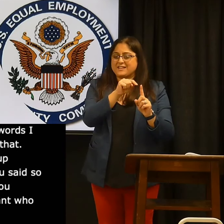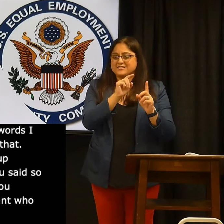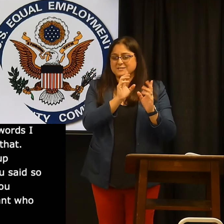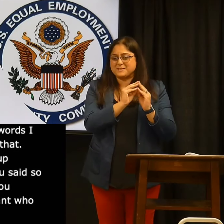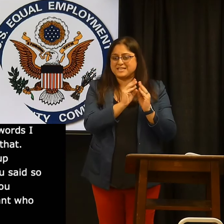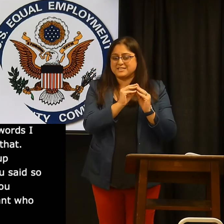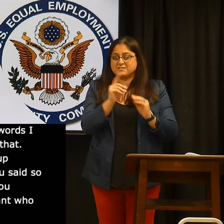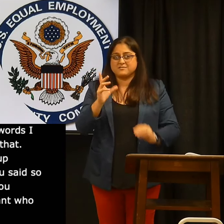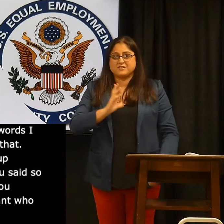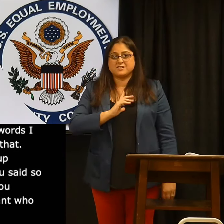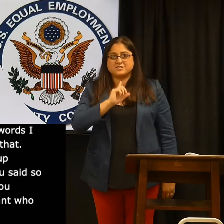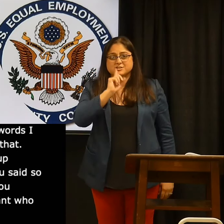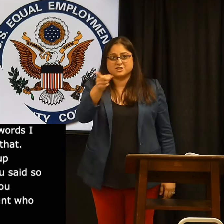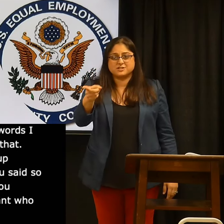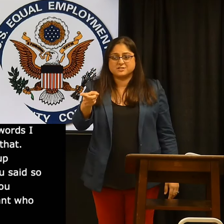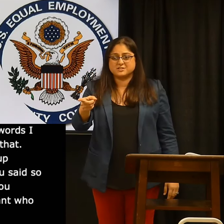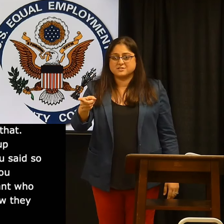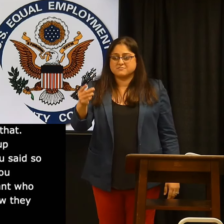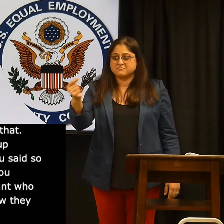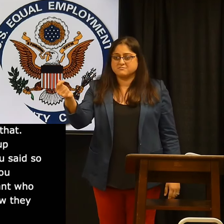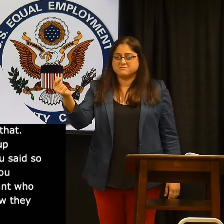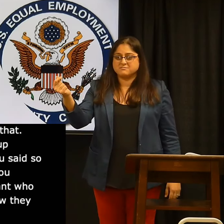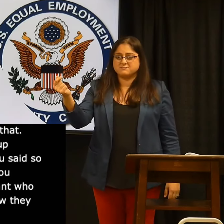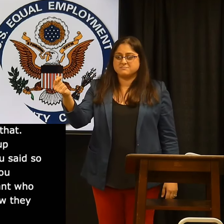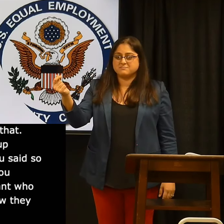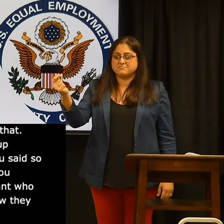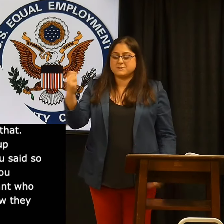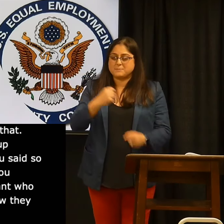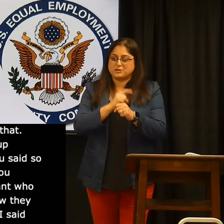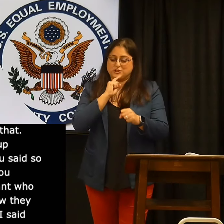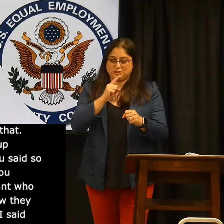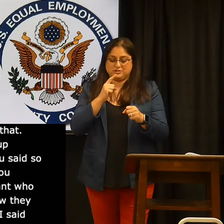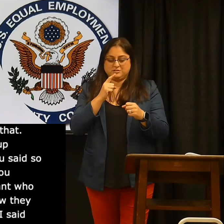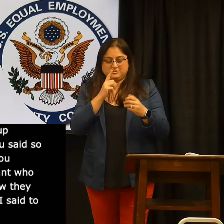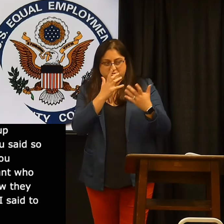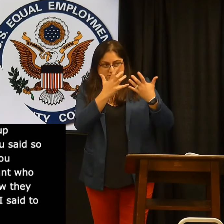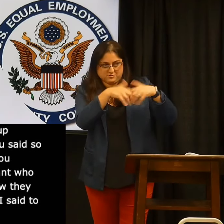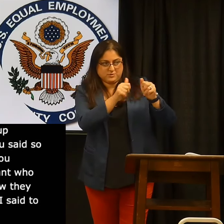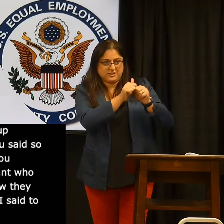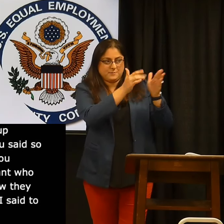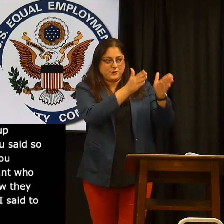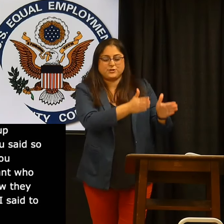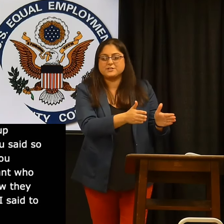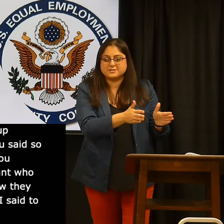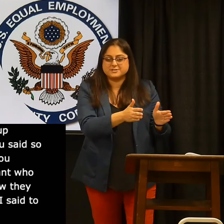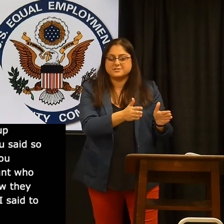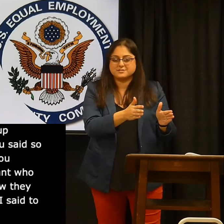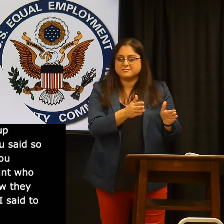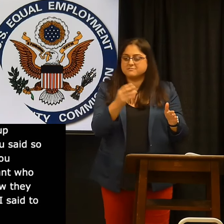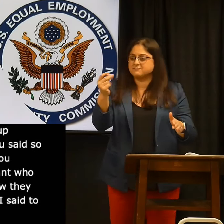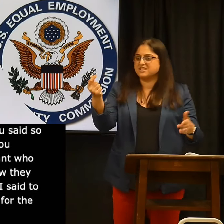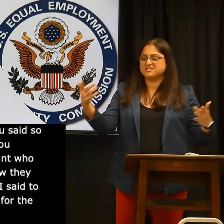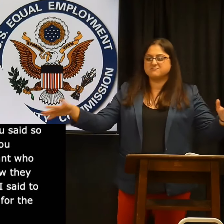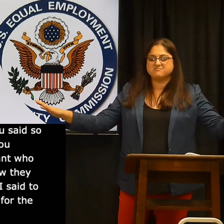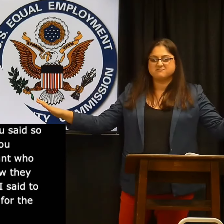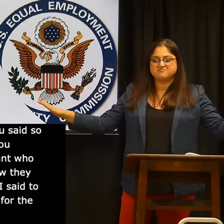said to the supervisor, they need a CDI for the meeting. And I said, and the supervisor said, great, and got them a CDI, certified deaf